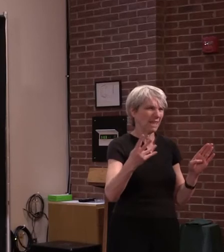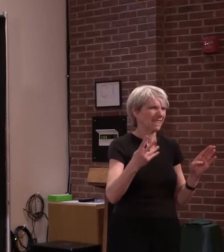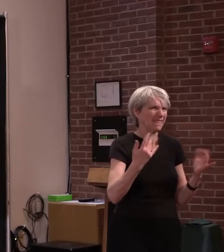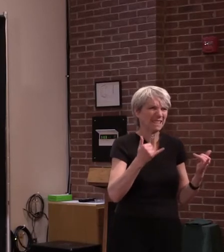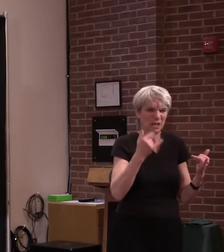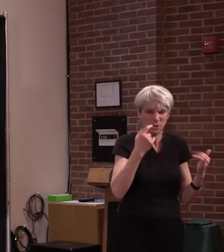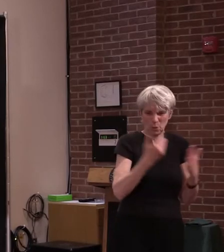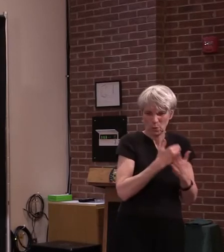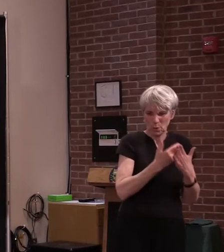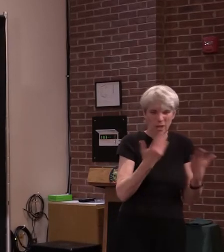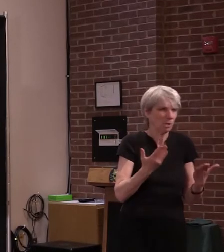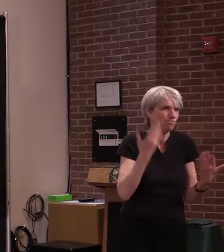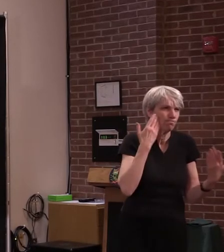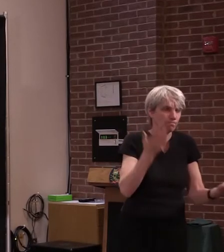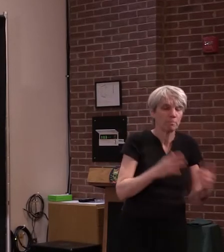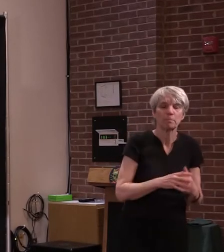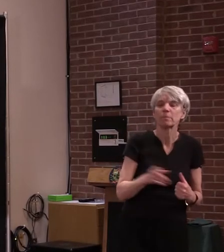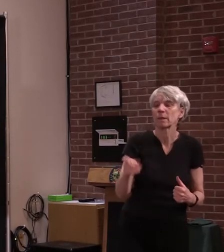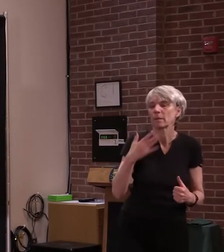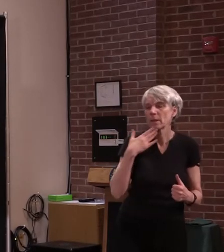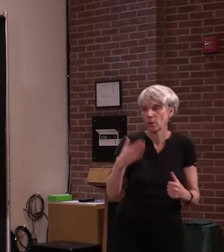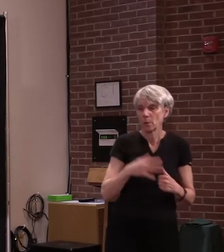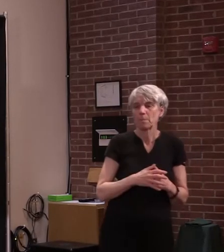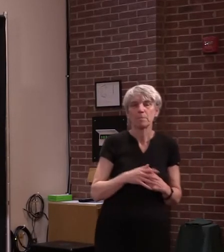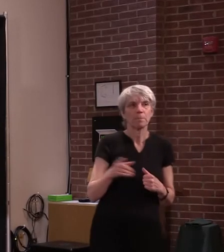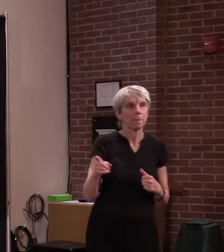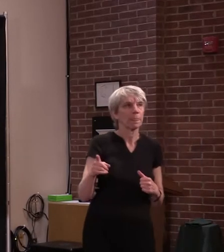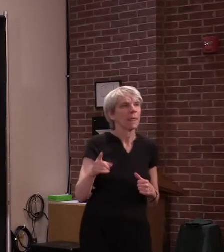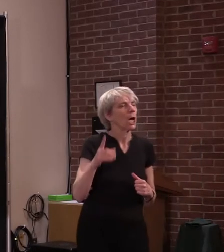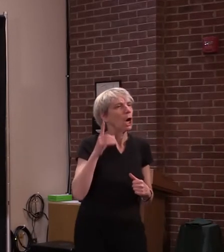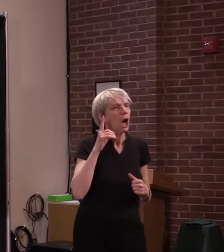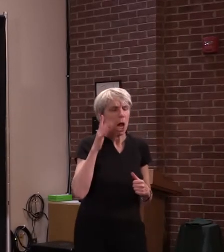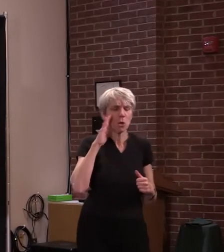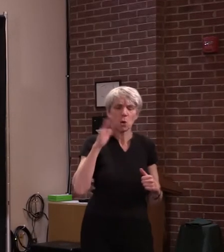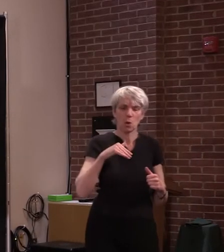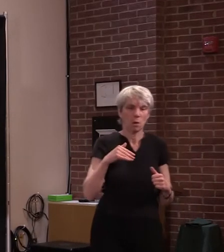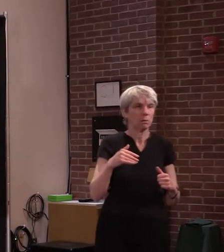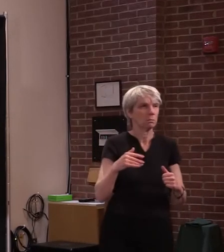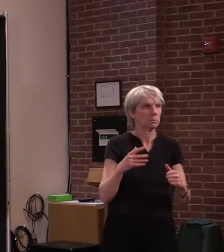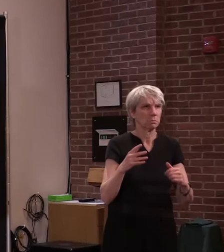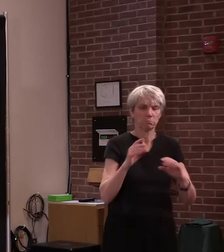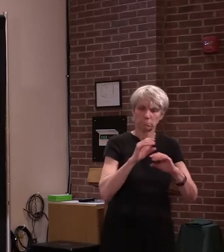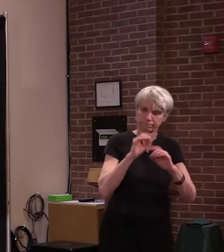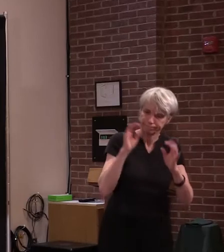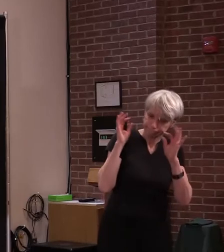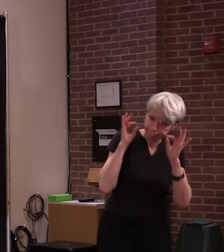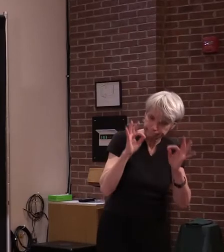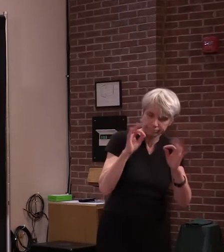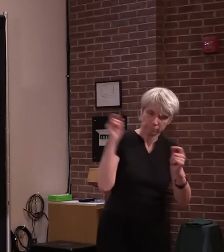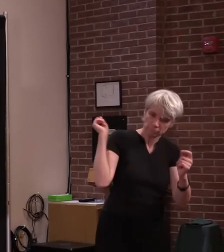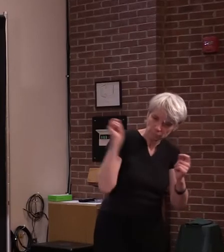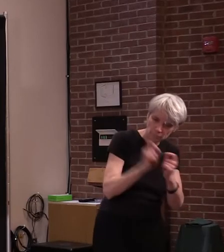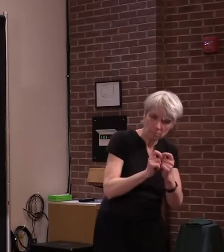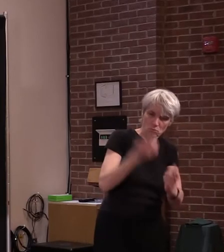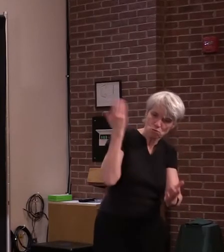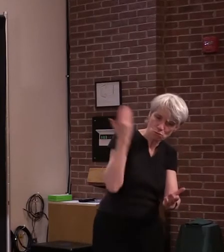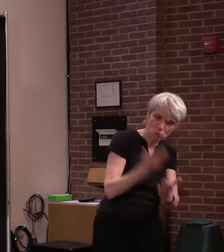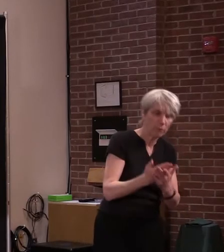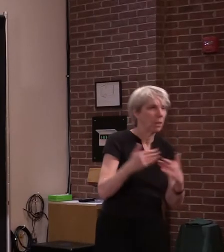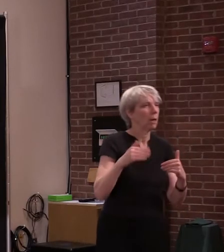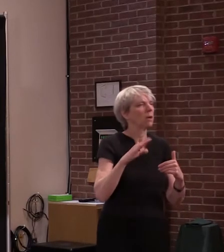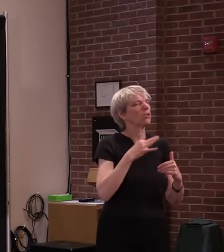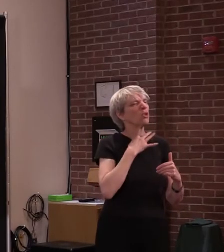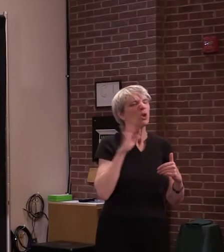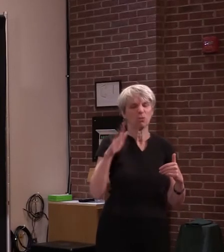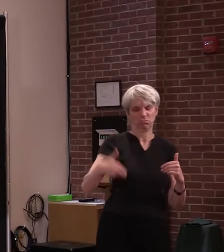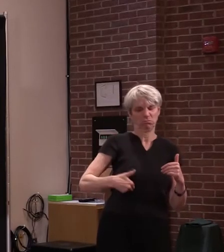Thank you for that. I understand that there's no hard data yet, but I was interested in your sense as a